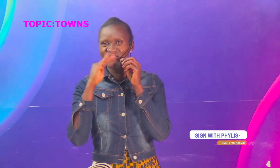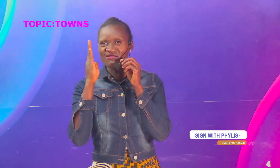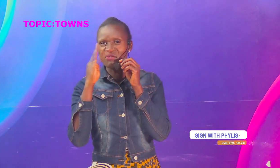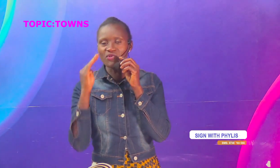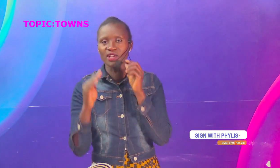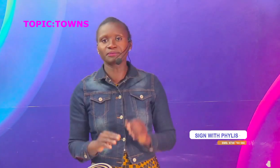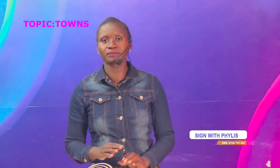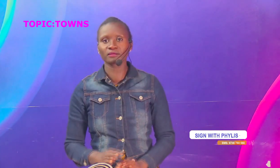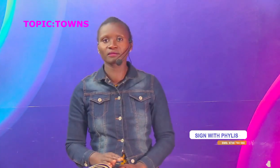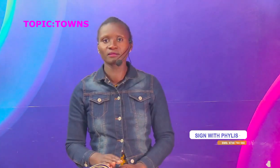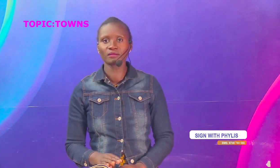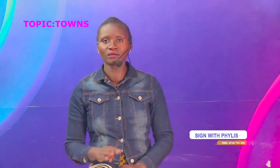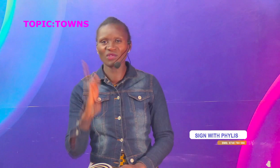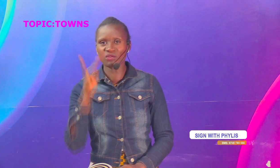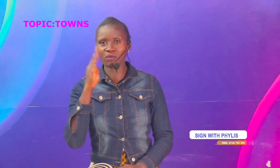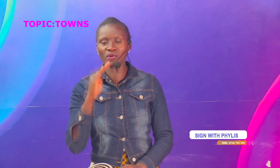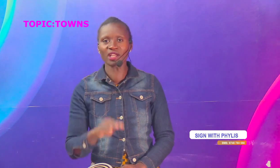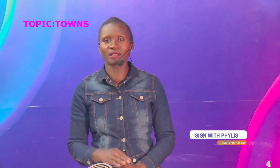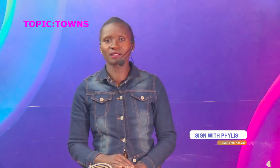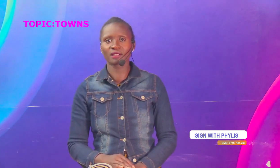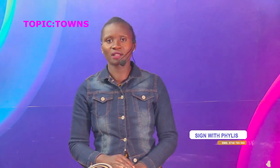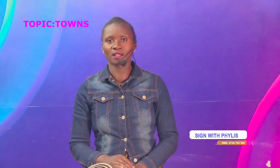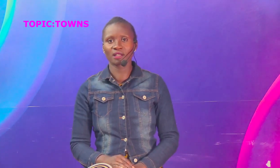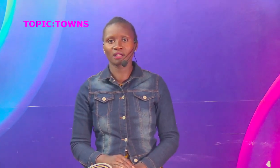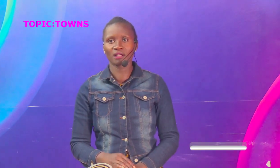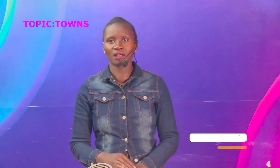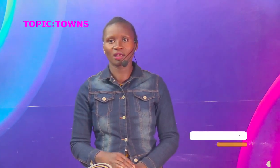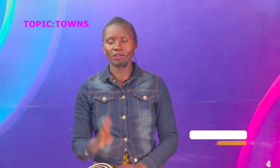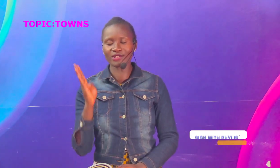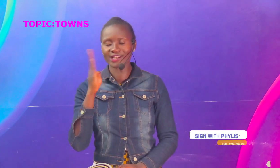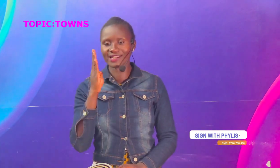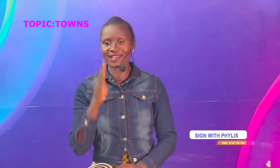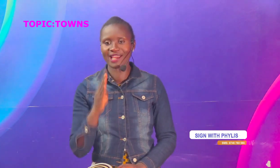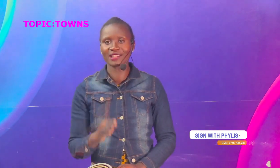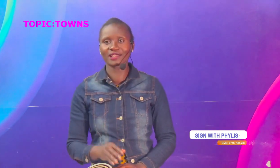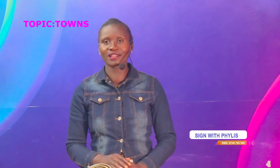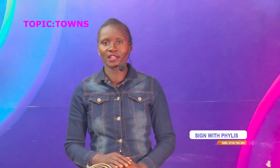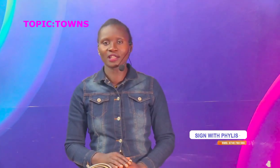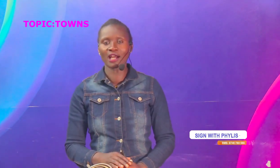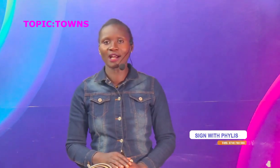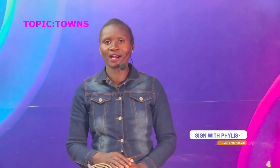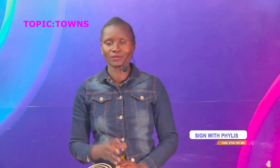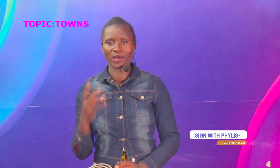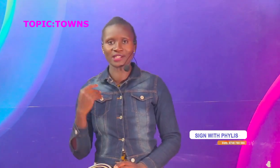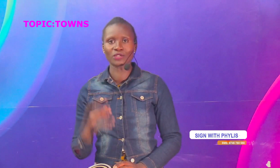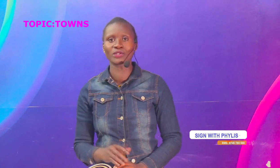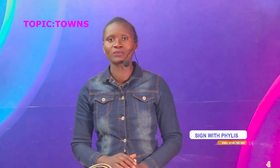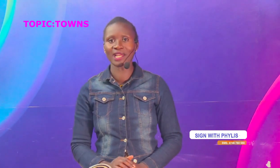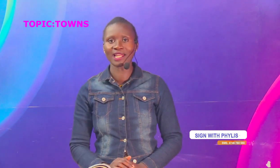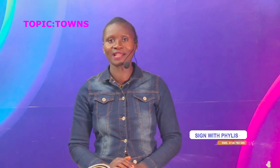Webuye. Webuye. Using this sign, at first it was smelling, using the